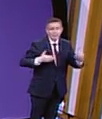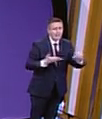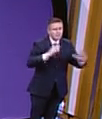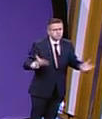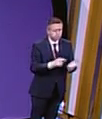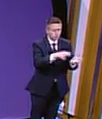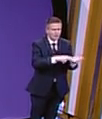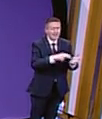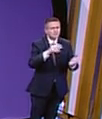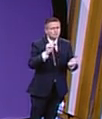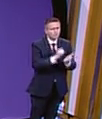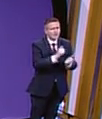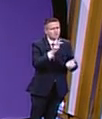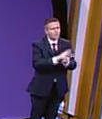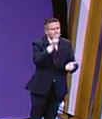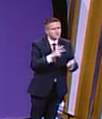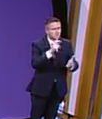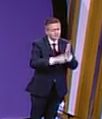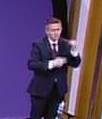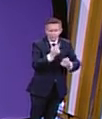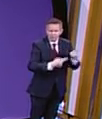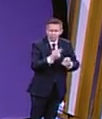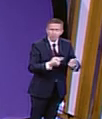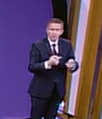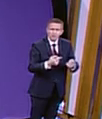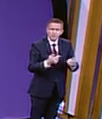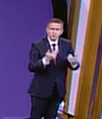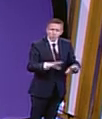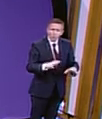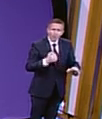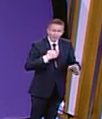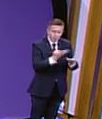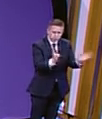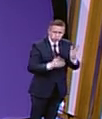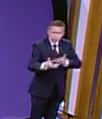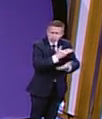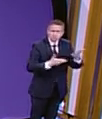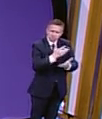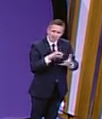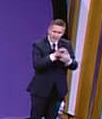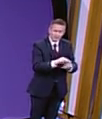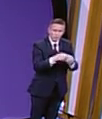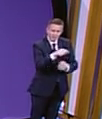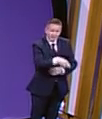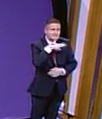with Disabilities. So today's evidence is very topical indeed and timely, because our focus today is